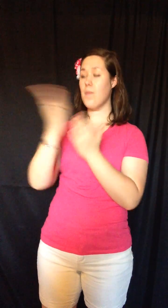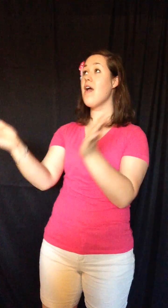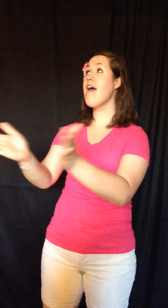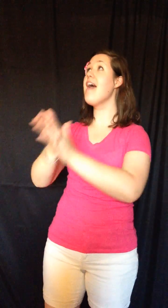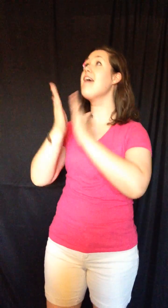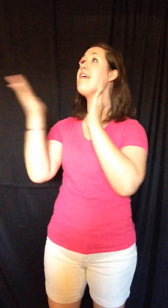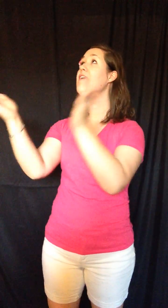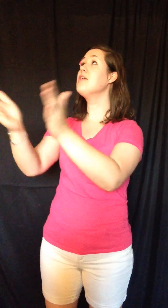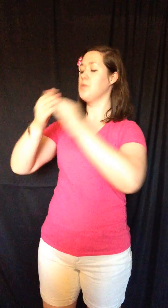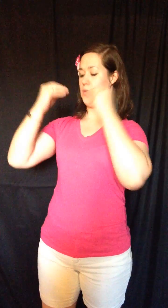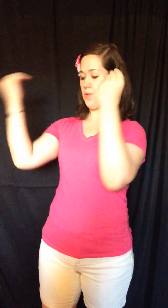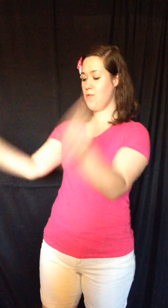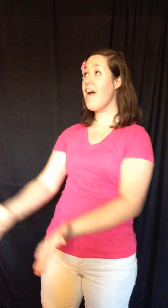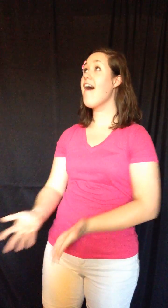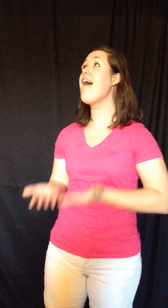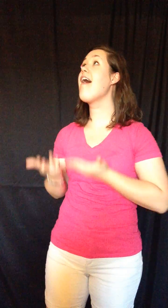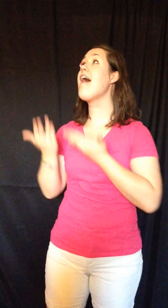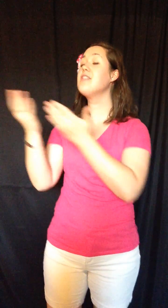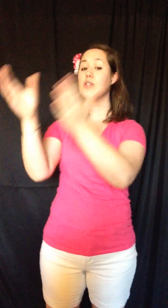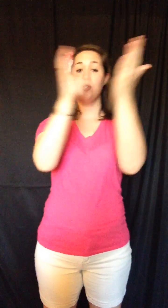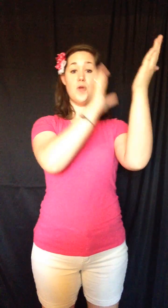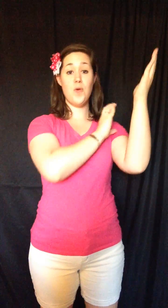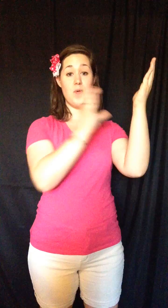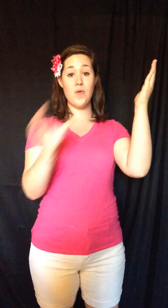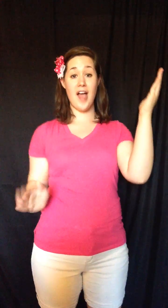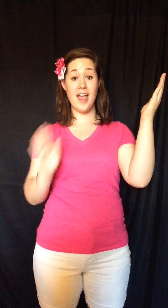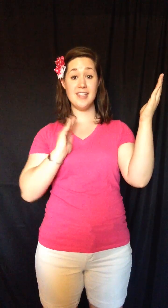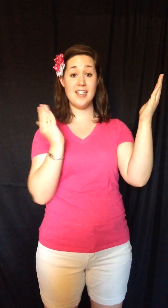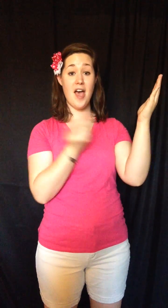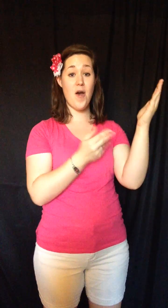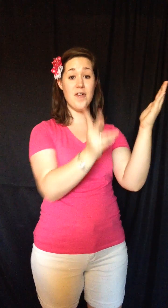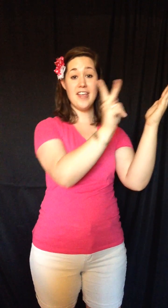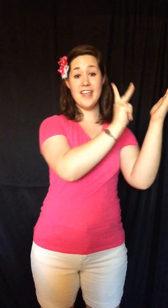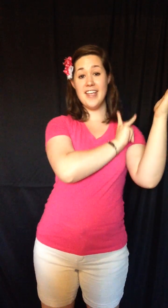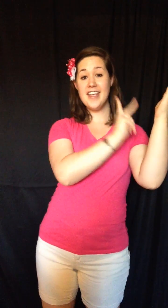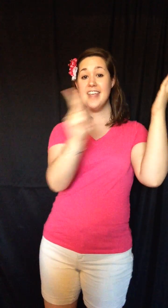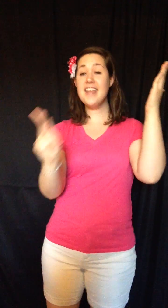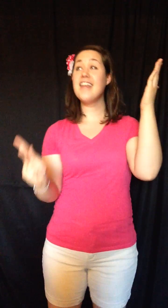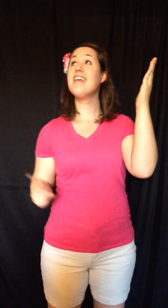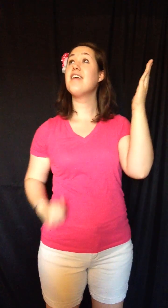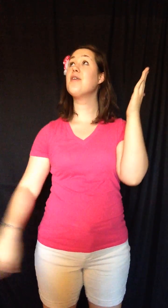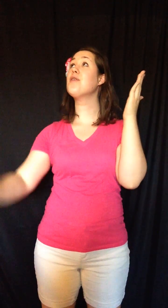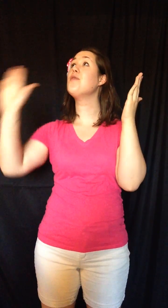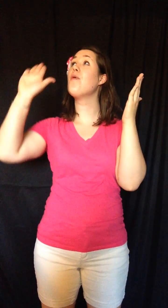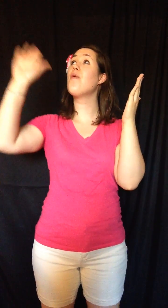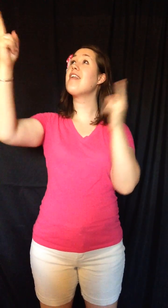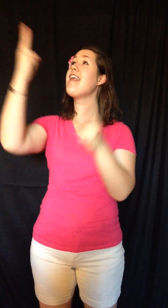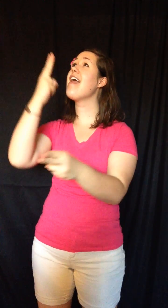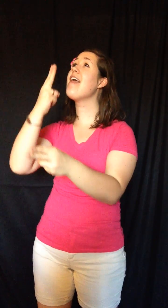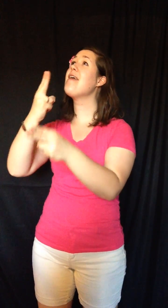praise will rise to Christ our King Your name,